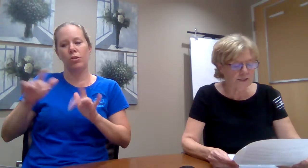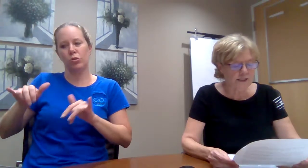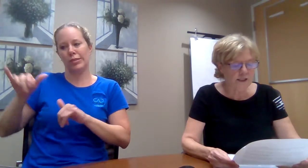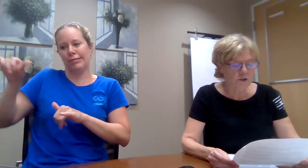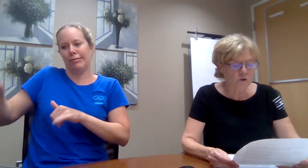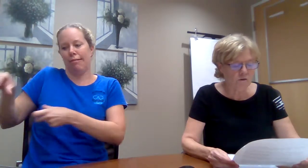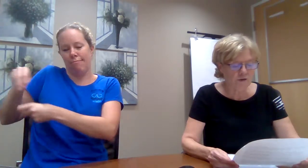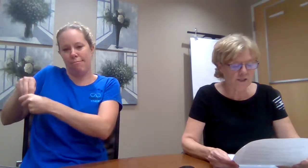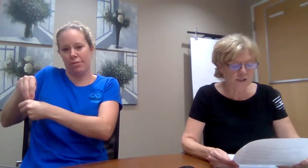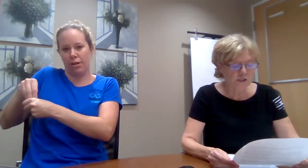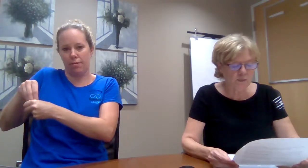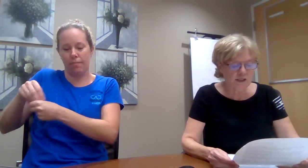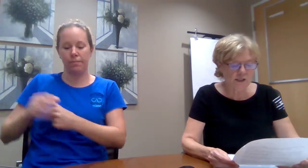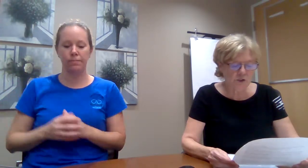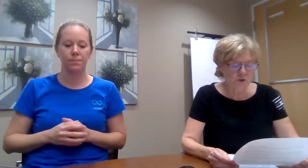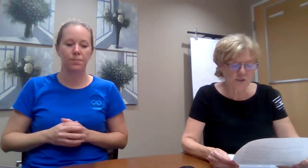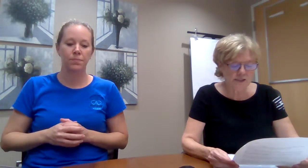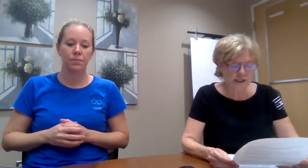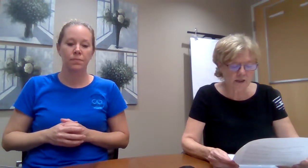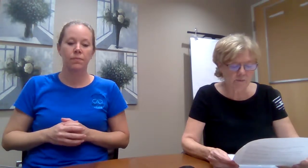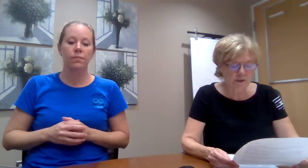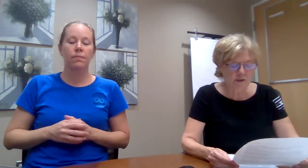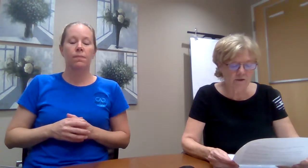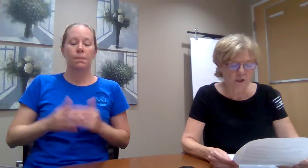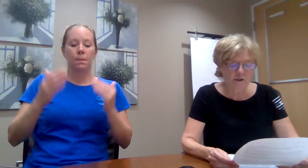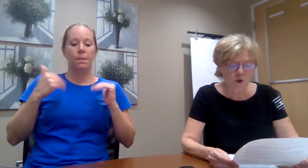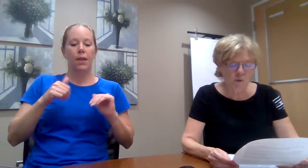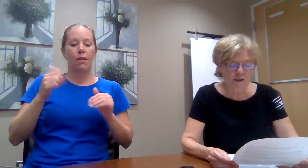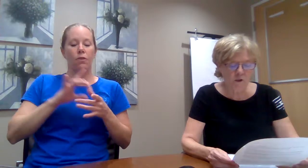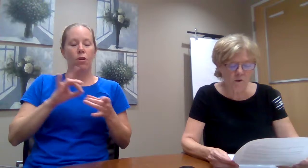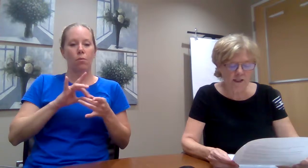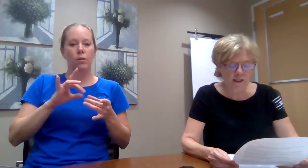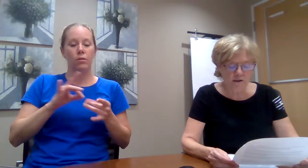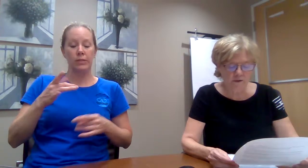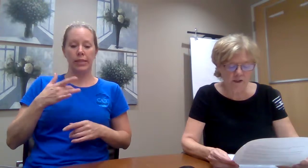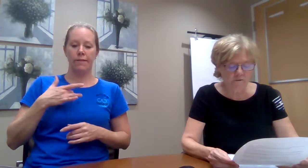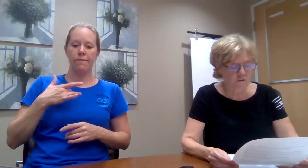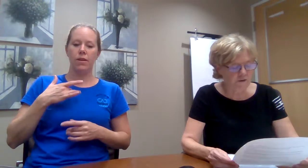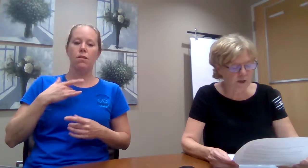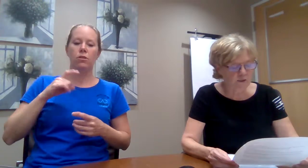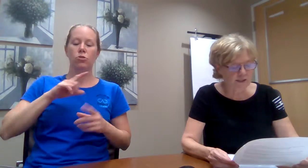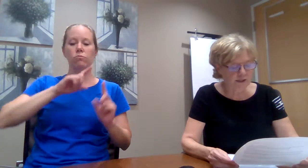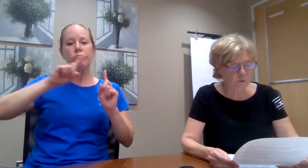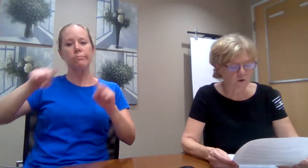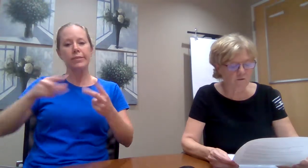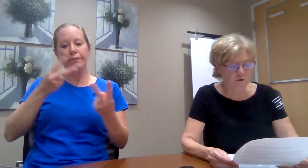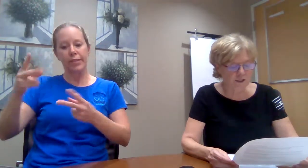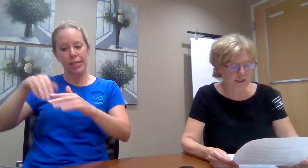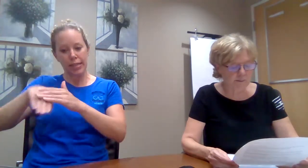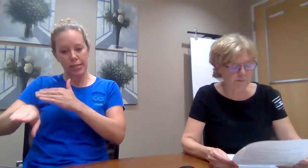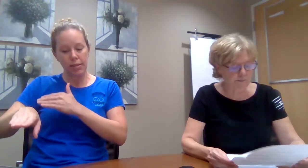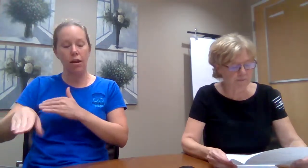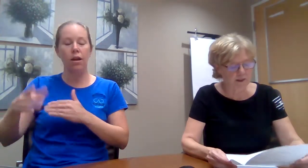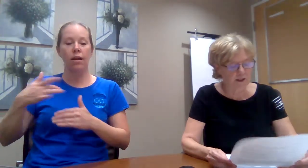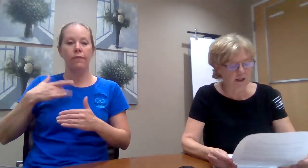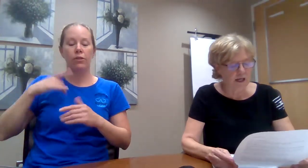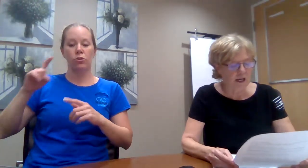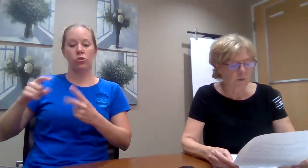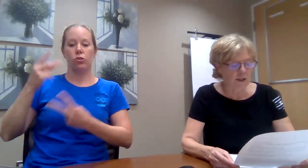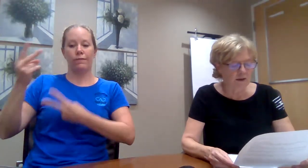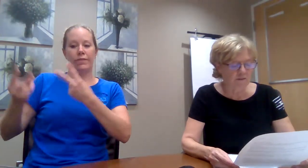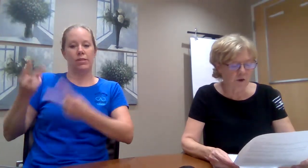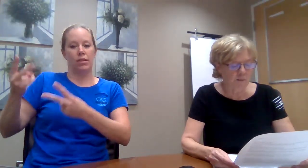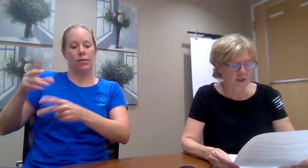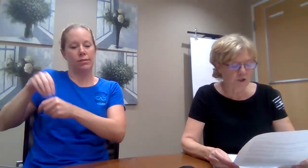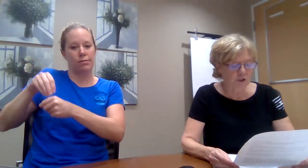We'd like to see indoor visits be easier to set up and go in the early evening for families that work full time.